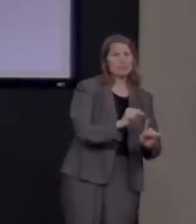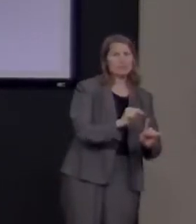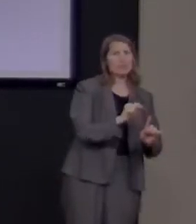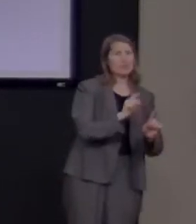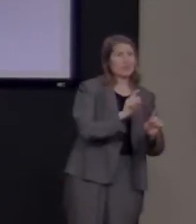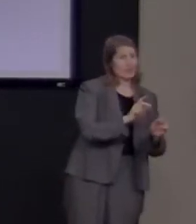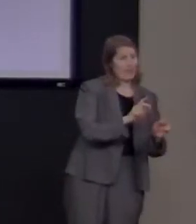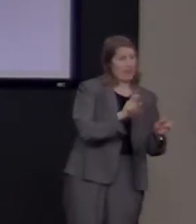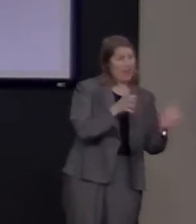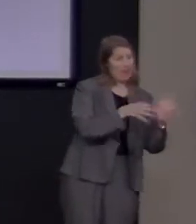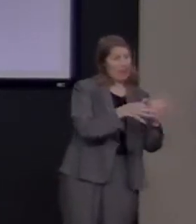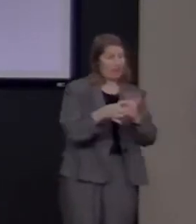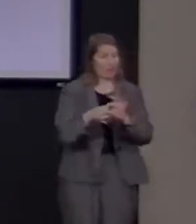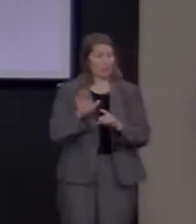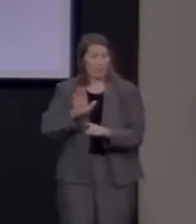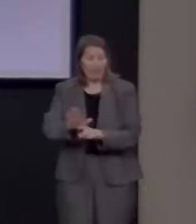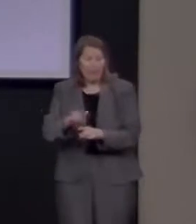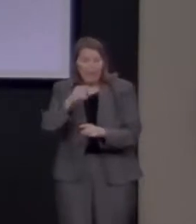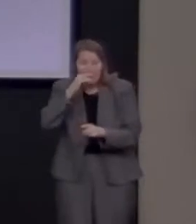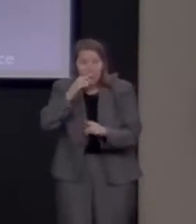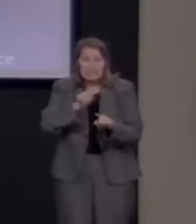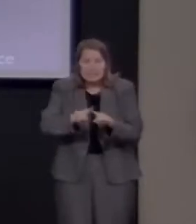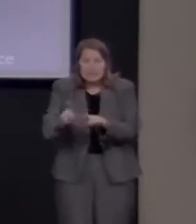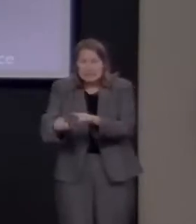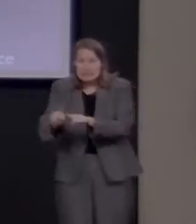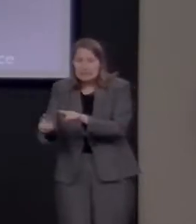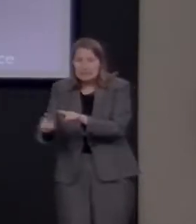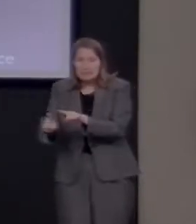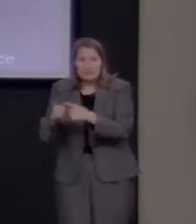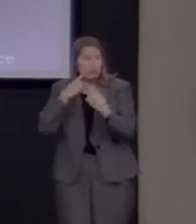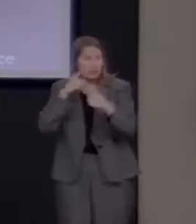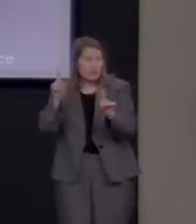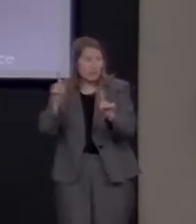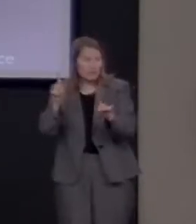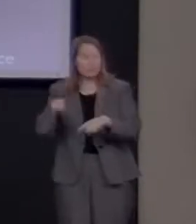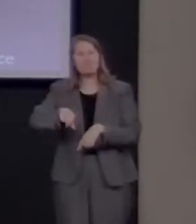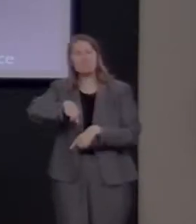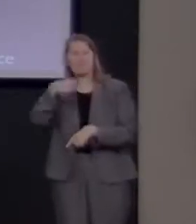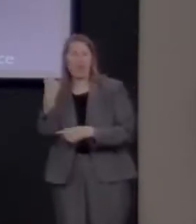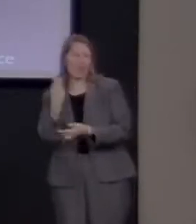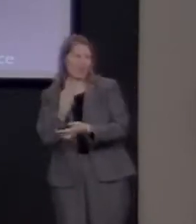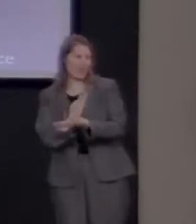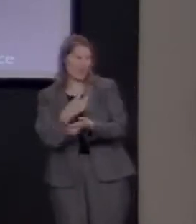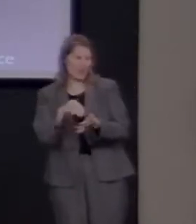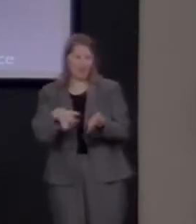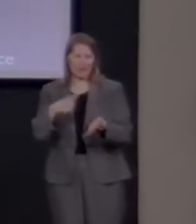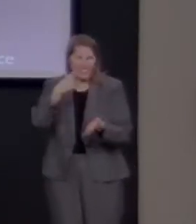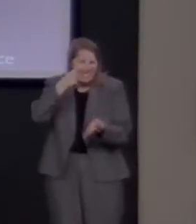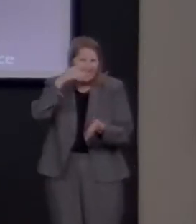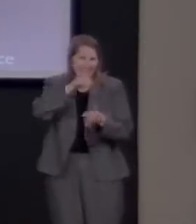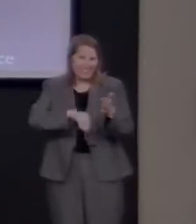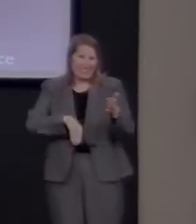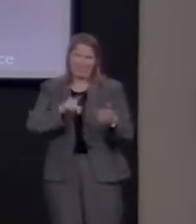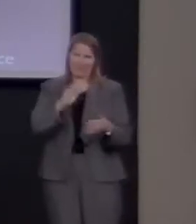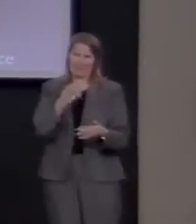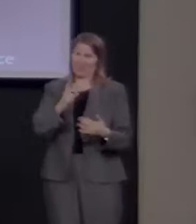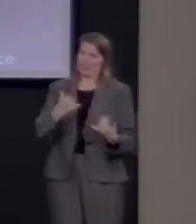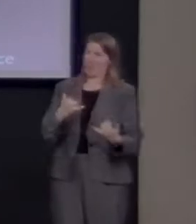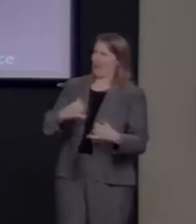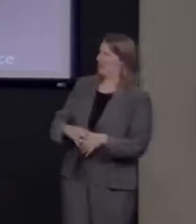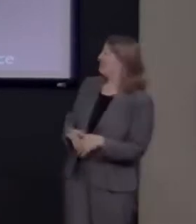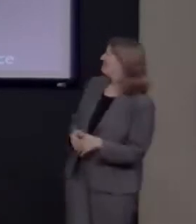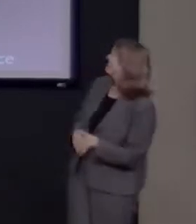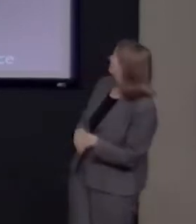in symbolic math achievement. My graduate student Stephanie Bugden, who's just writing up her PhD thesis at this